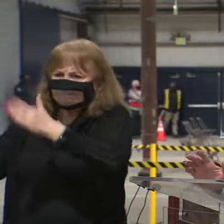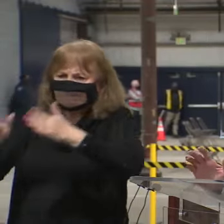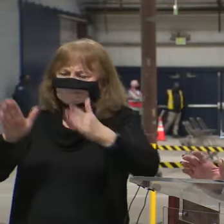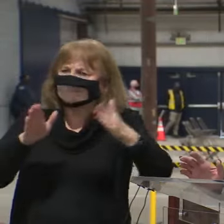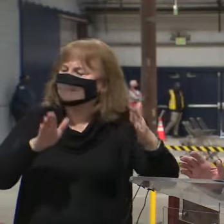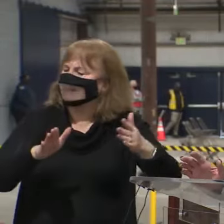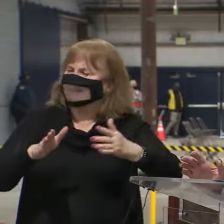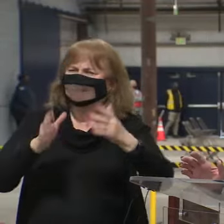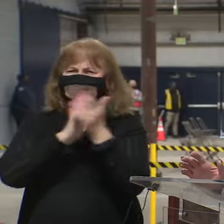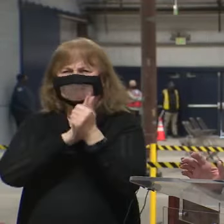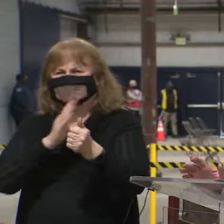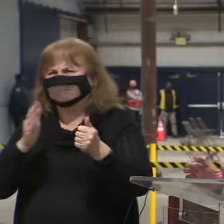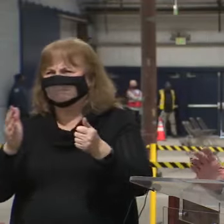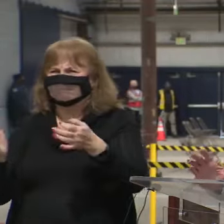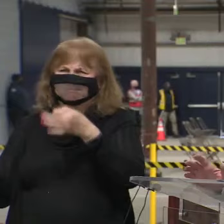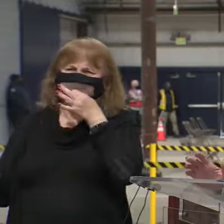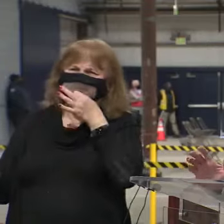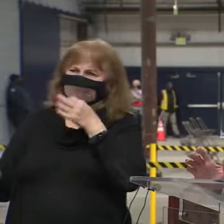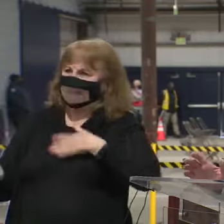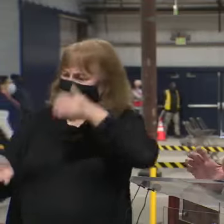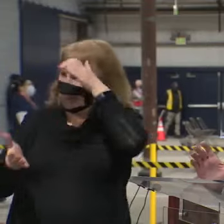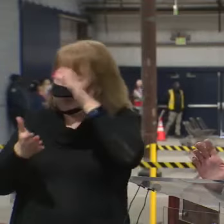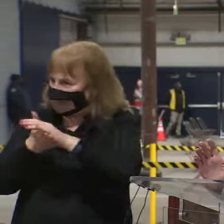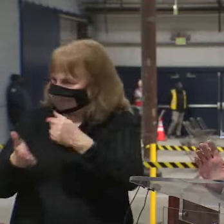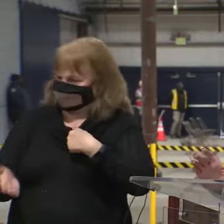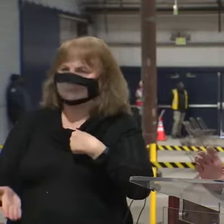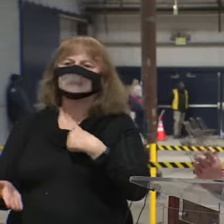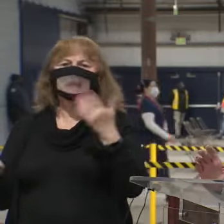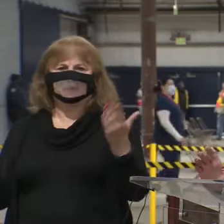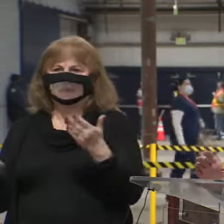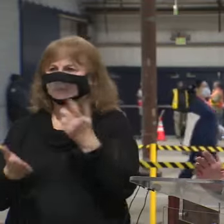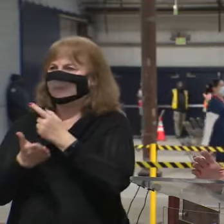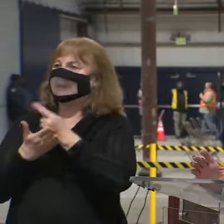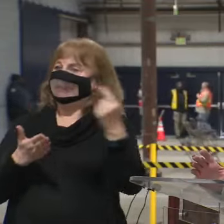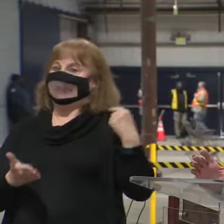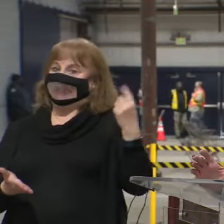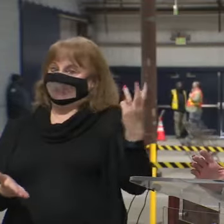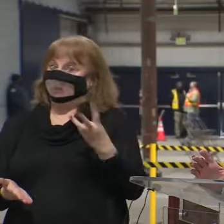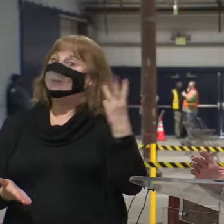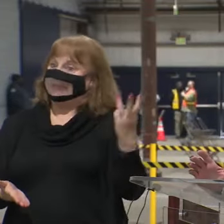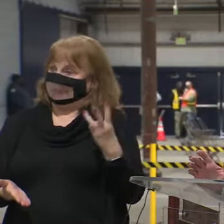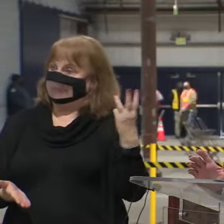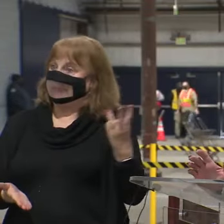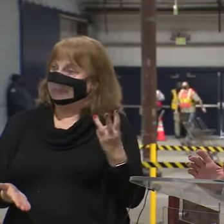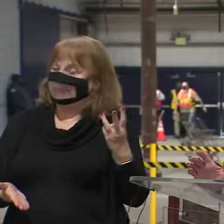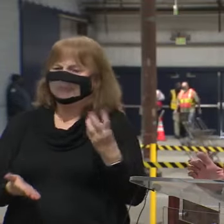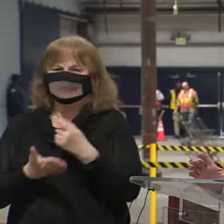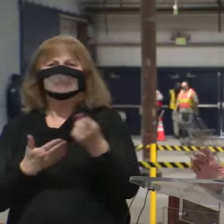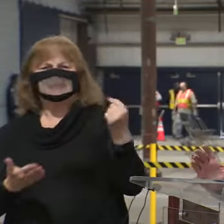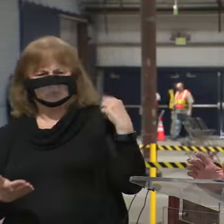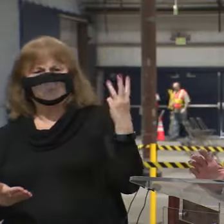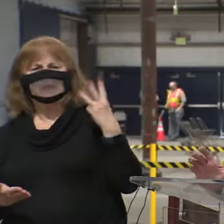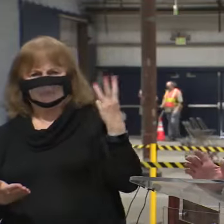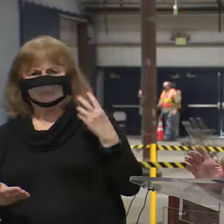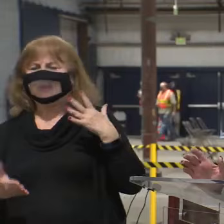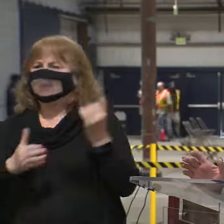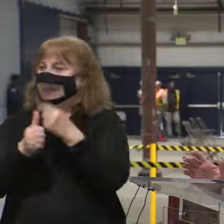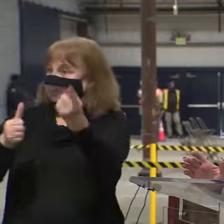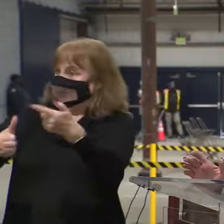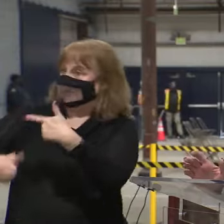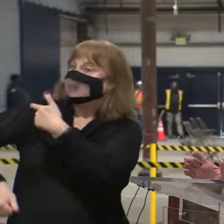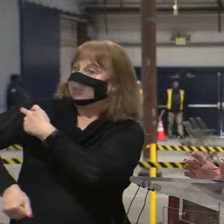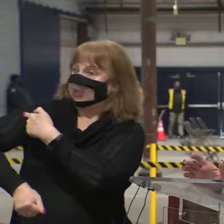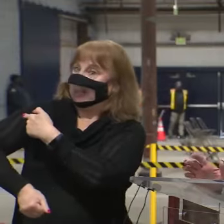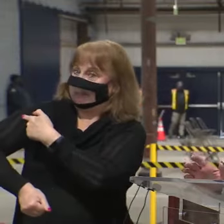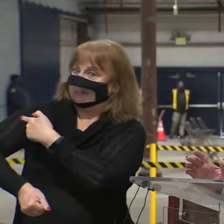like no other. My husband and I were here last Wednesday, actually, a week ago, and got our first